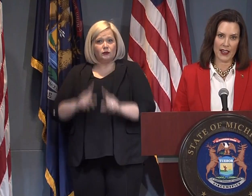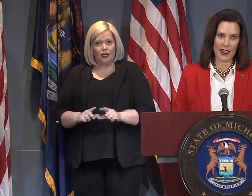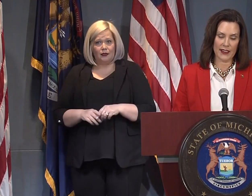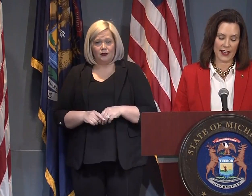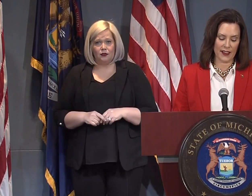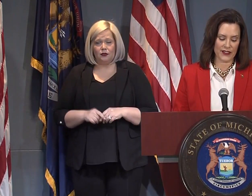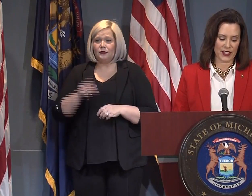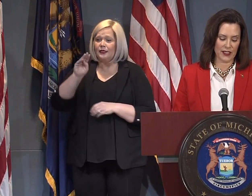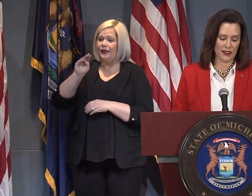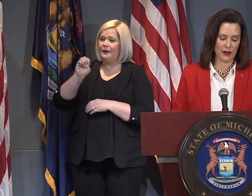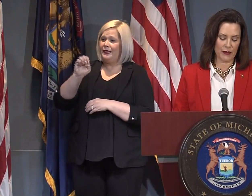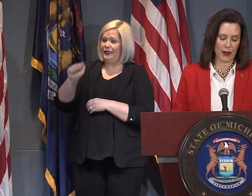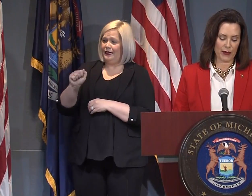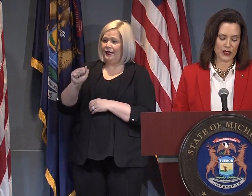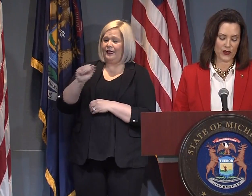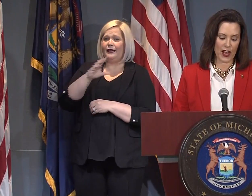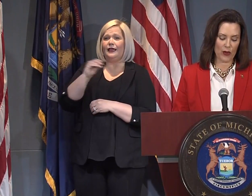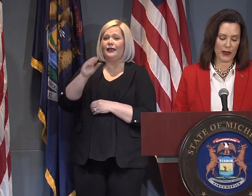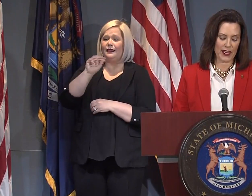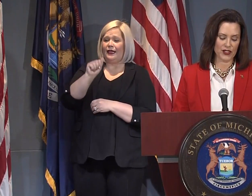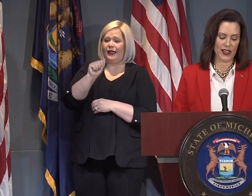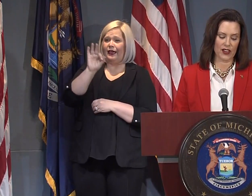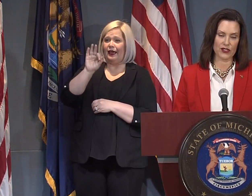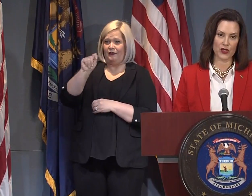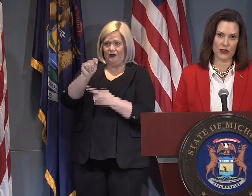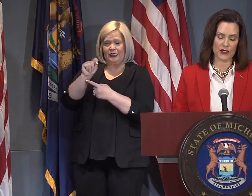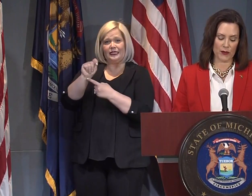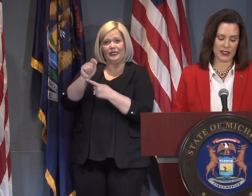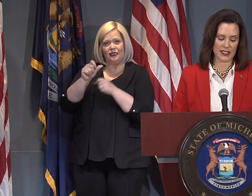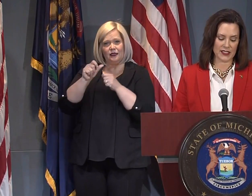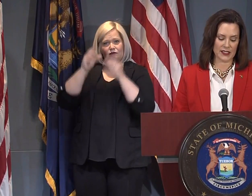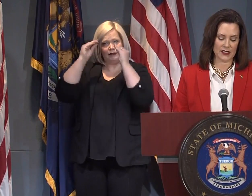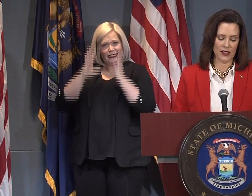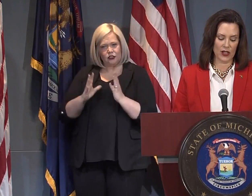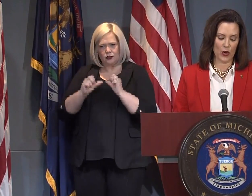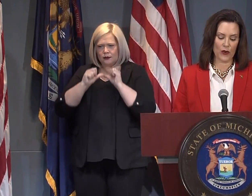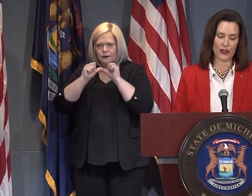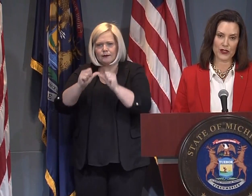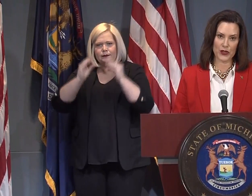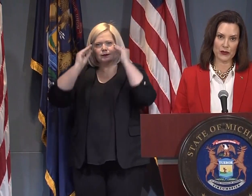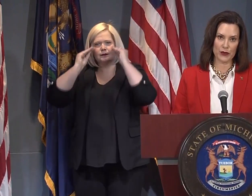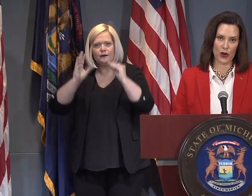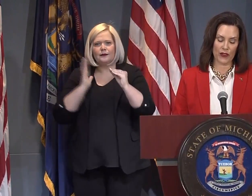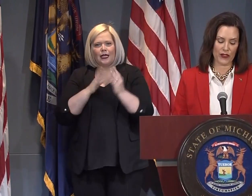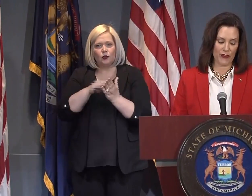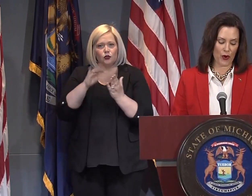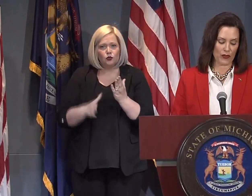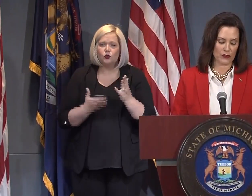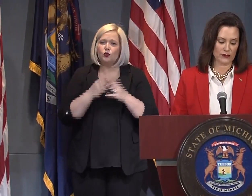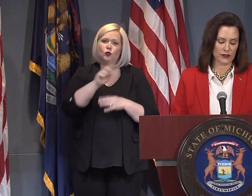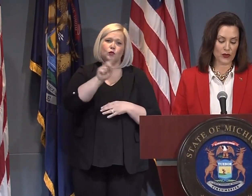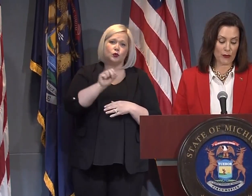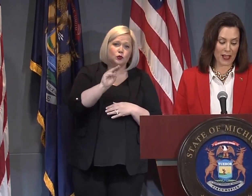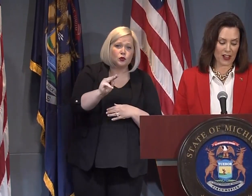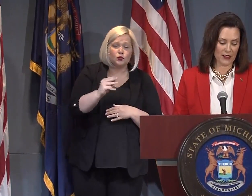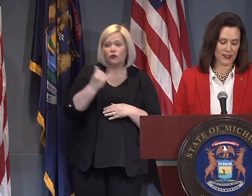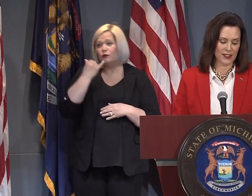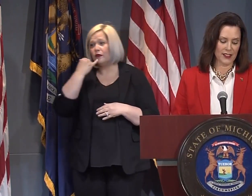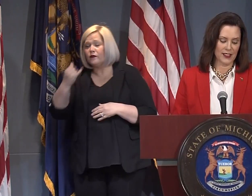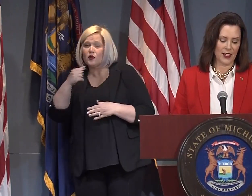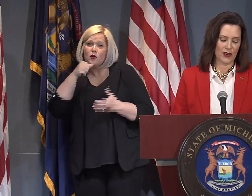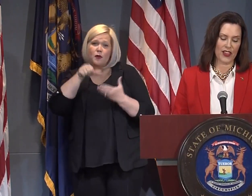the MEA and the AFT members for helping educate our students from a distance, over Zoom, over the phone, through the